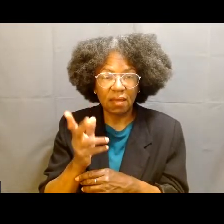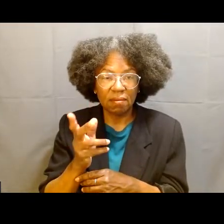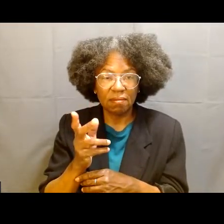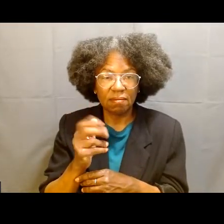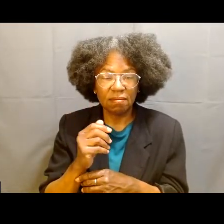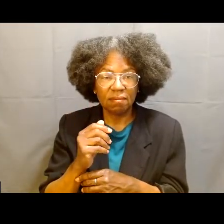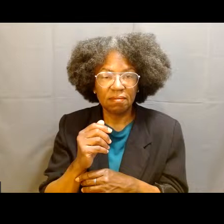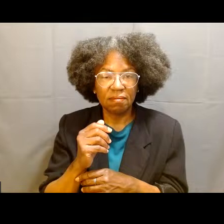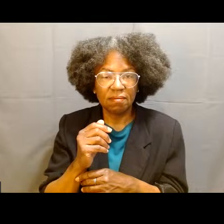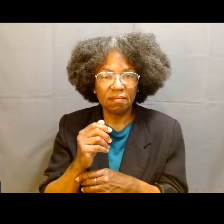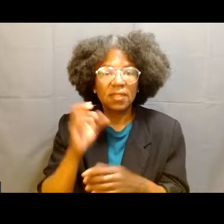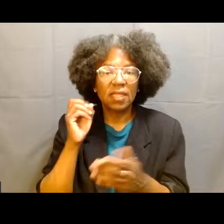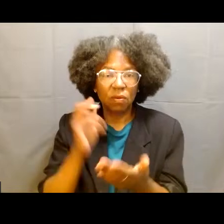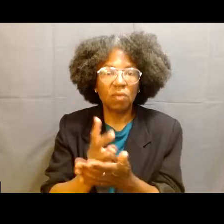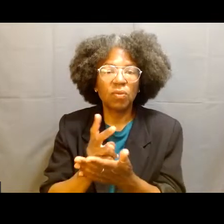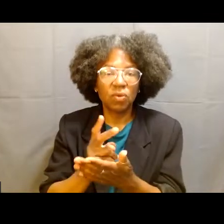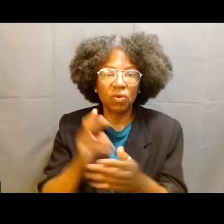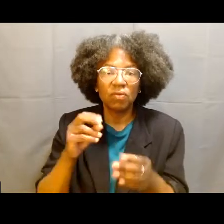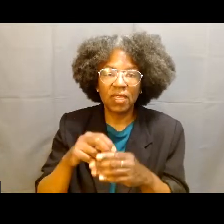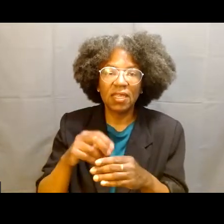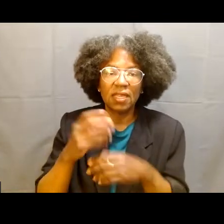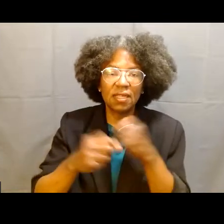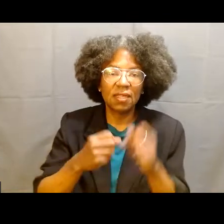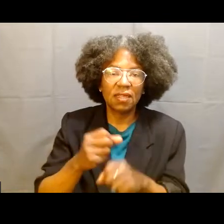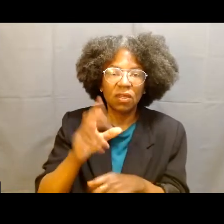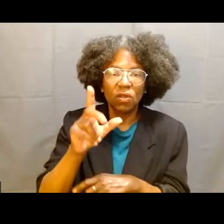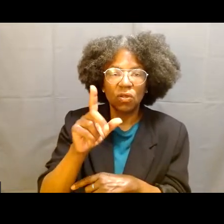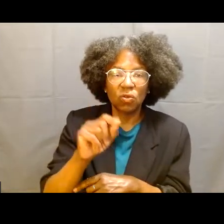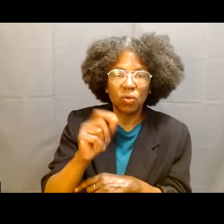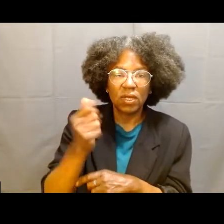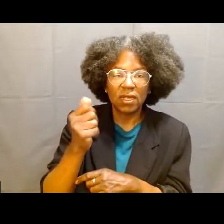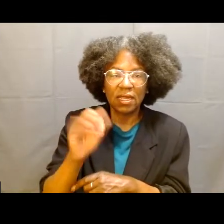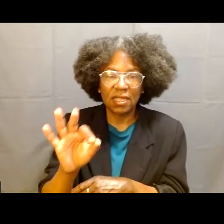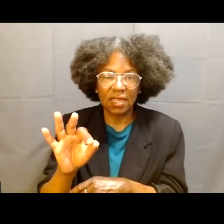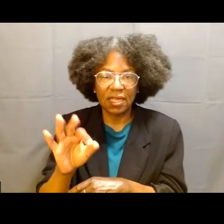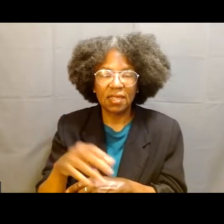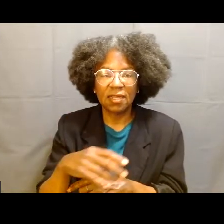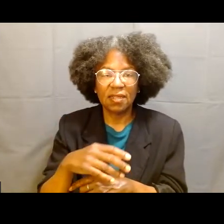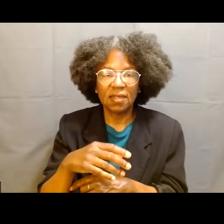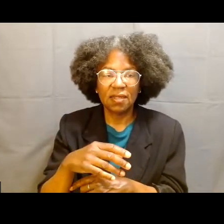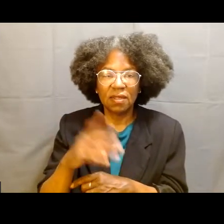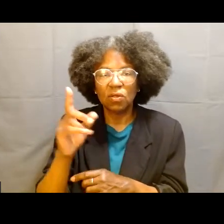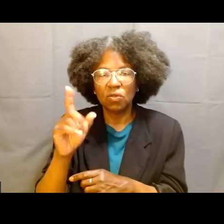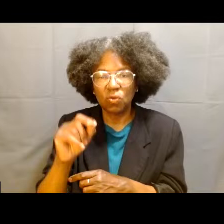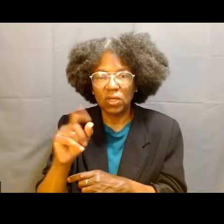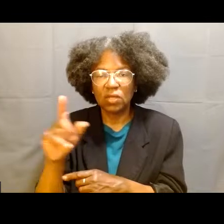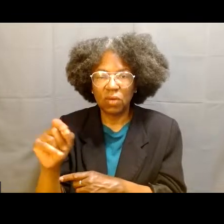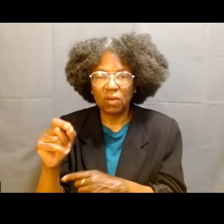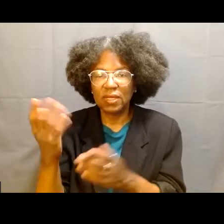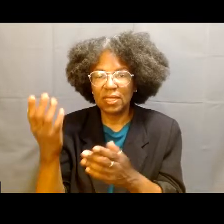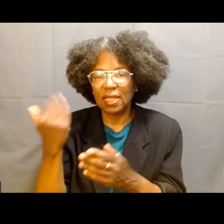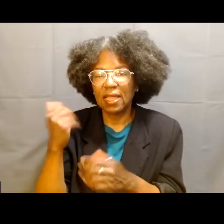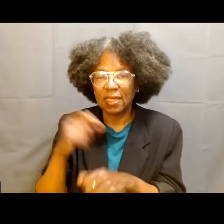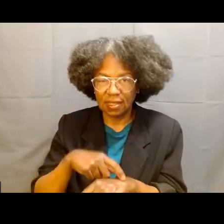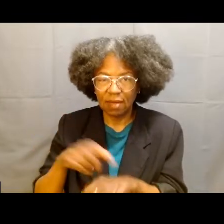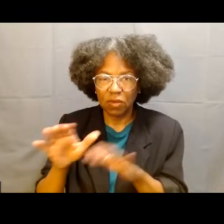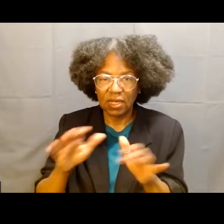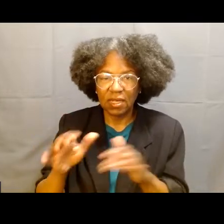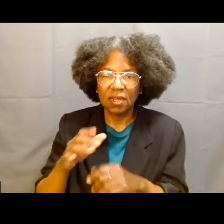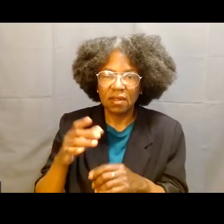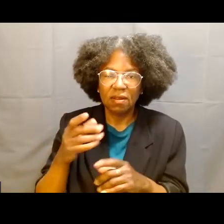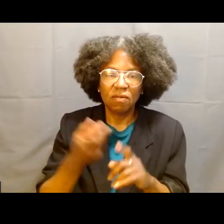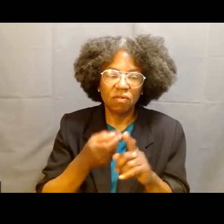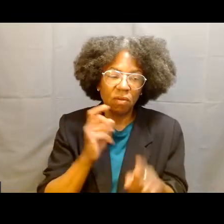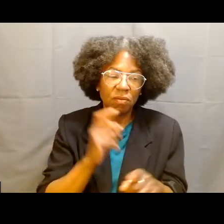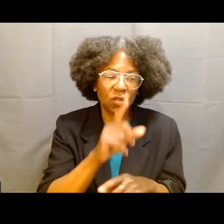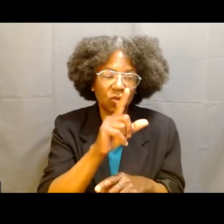we approved in 2019, was that were 2020 was the last time we did it of the 2019